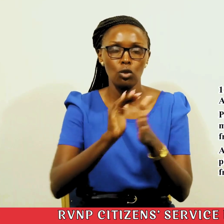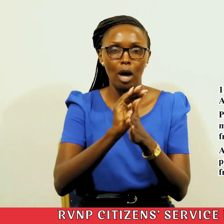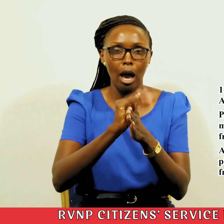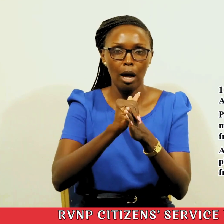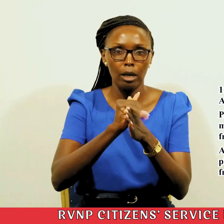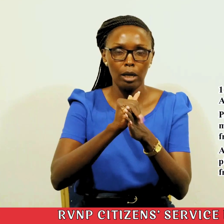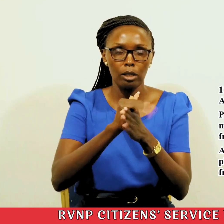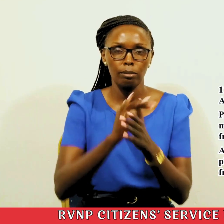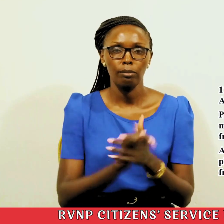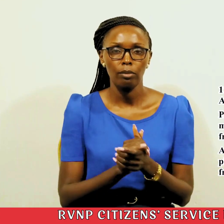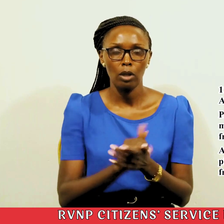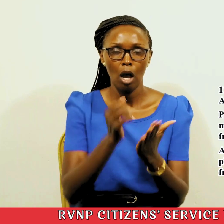Placement.